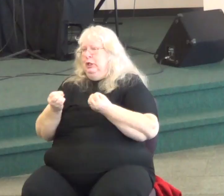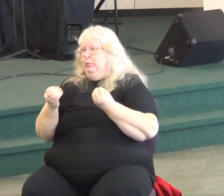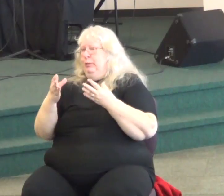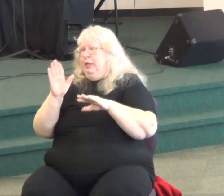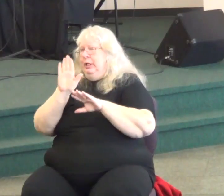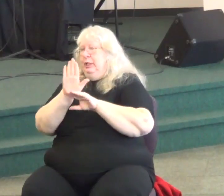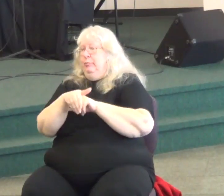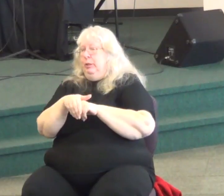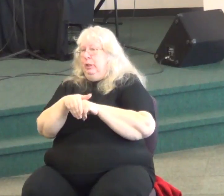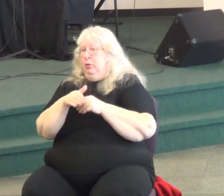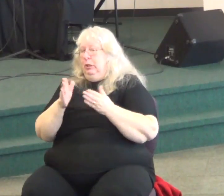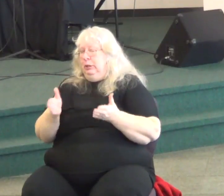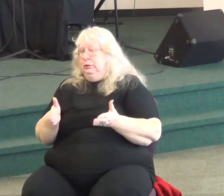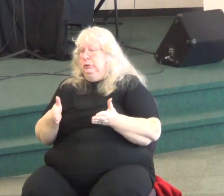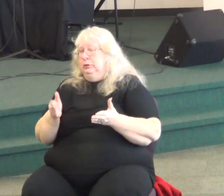to be?